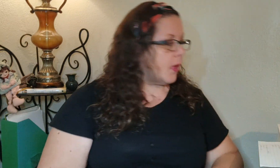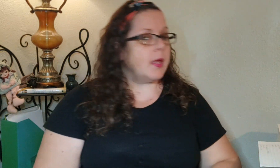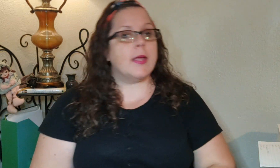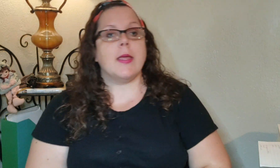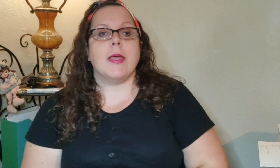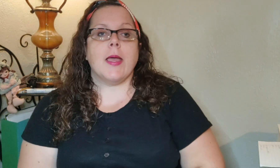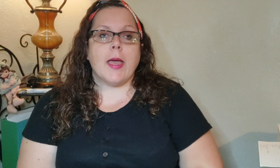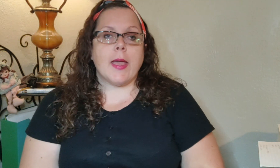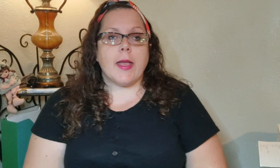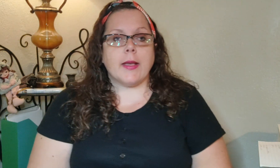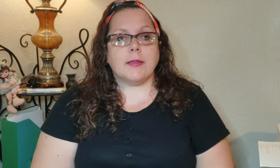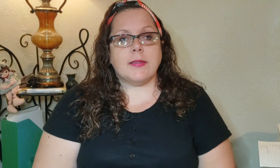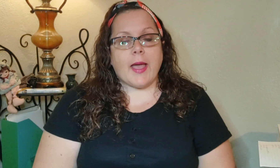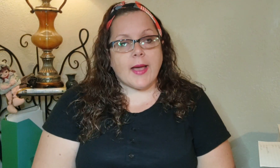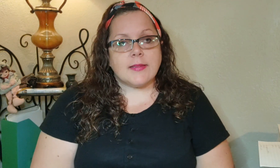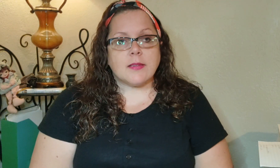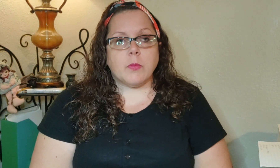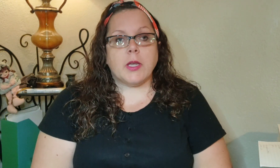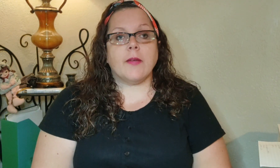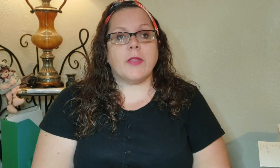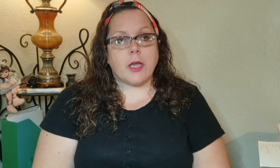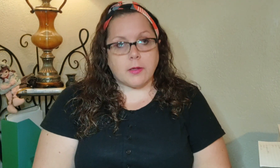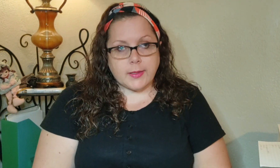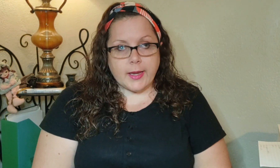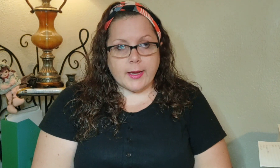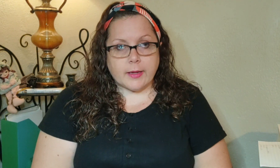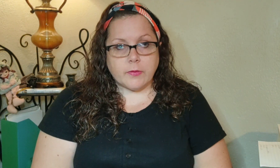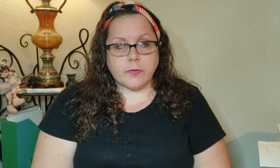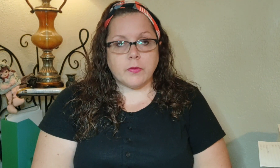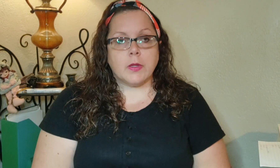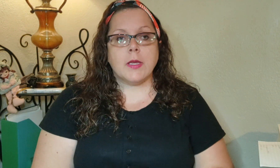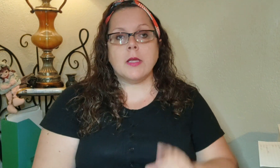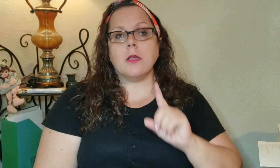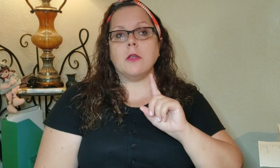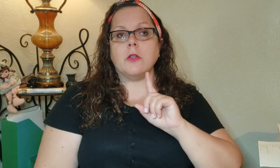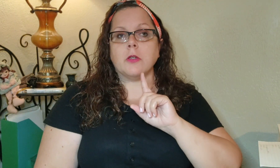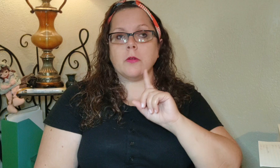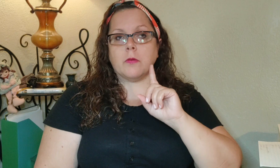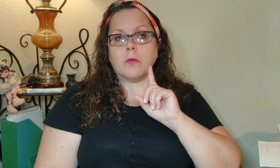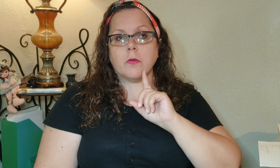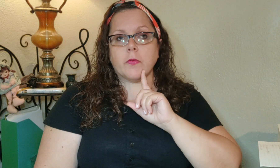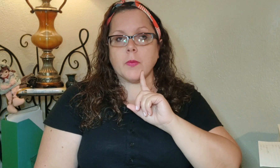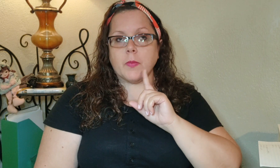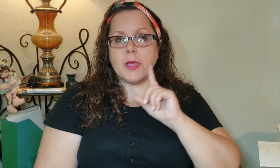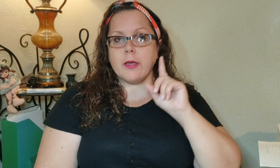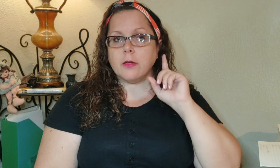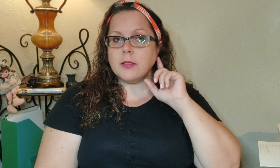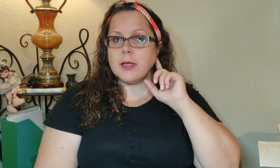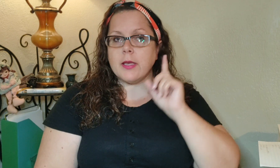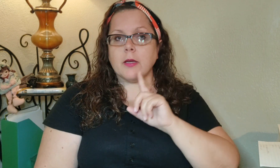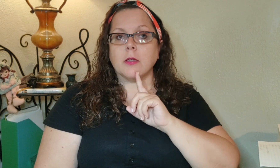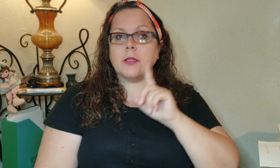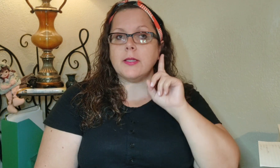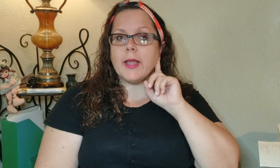And to ask someone if they are deaf, you do from here to here,